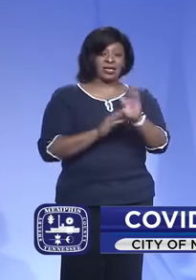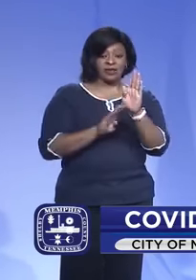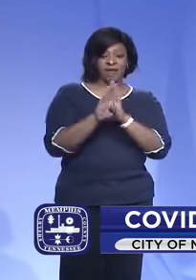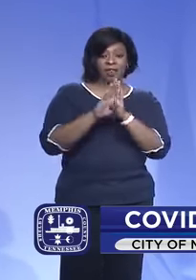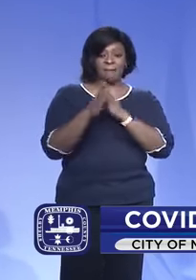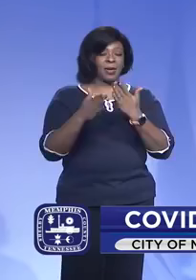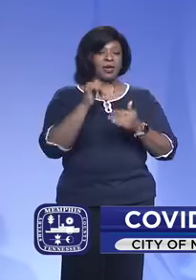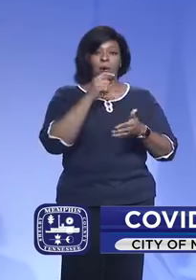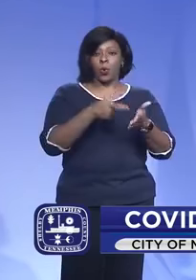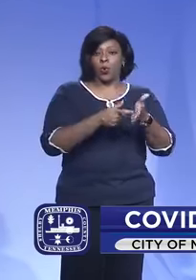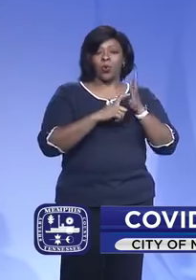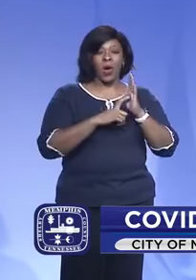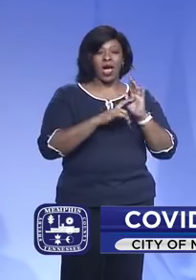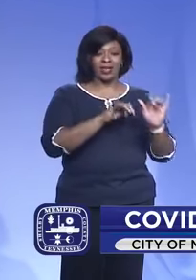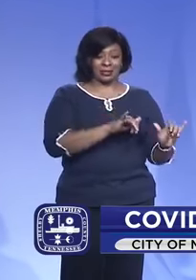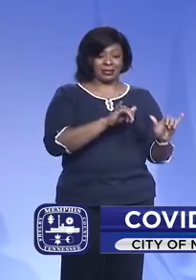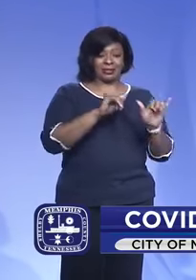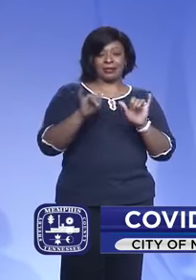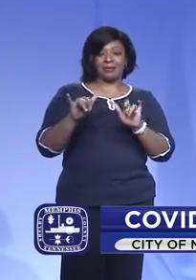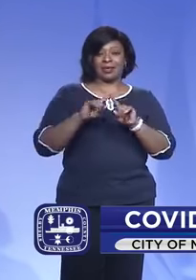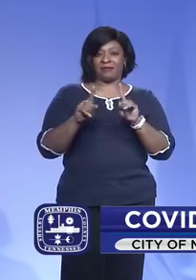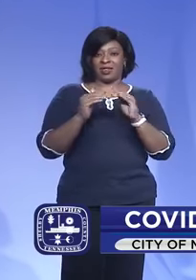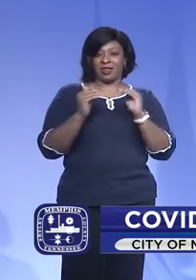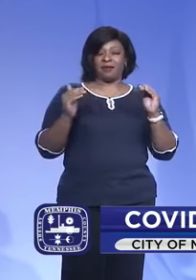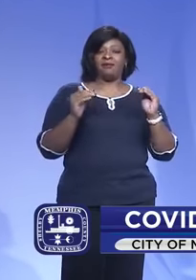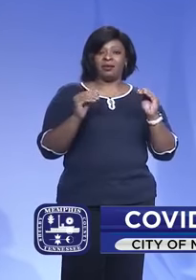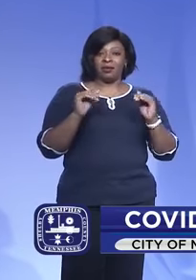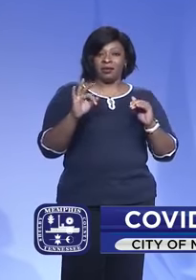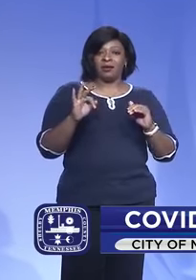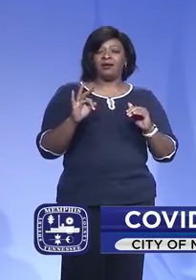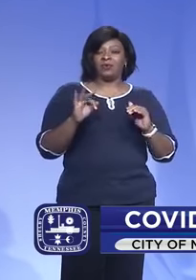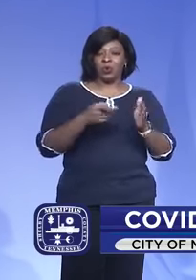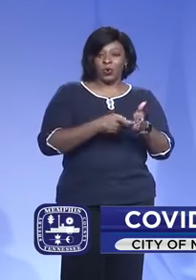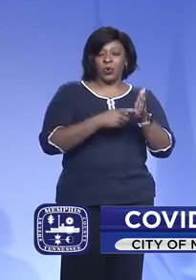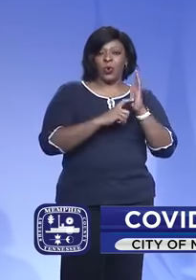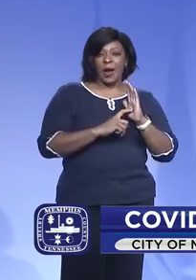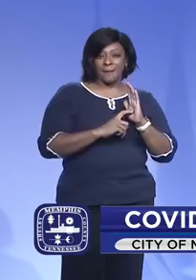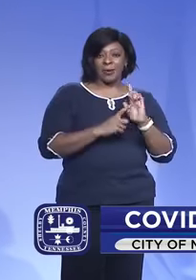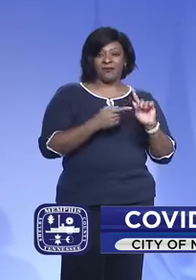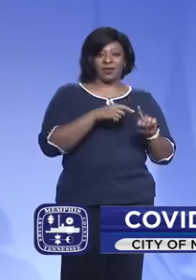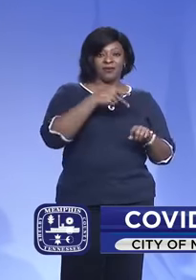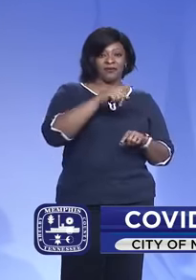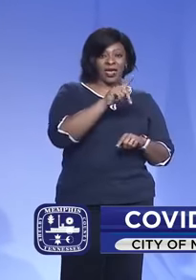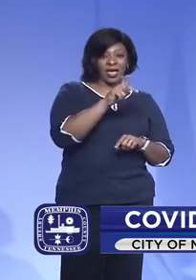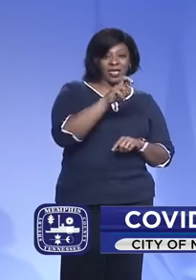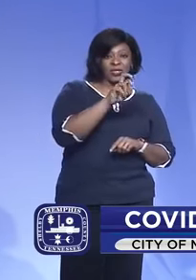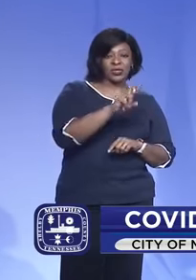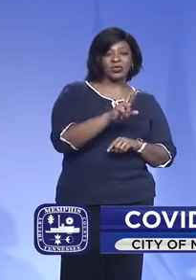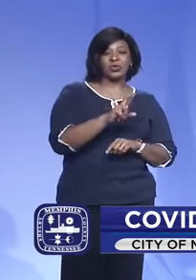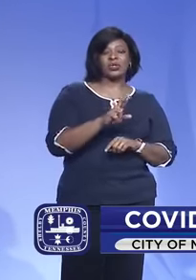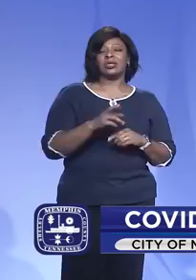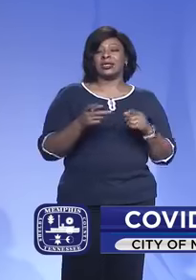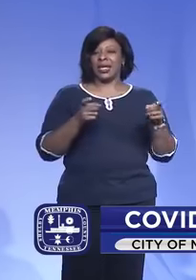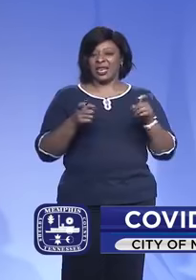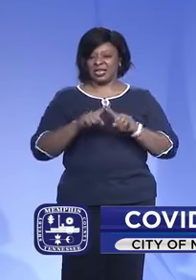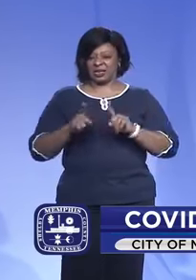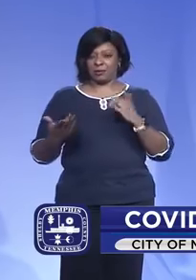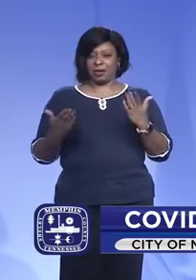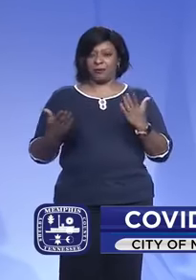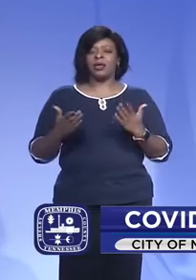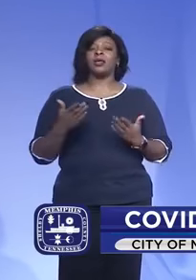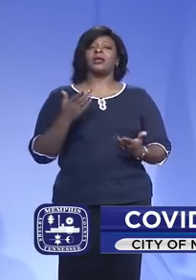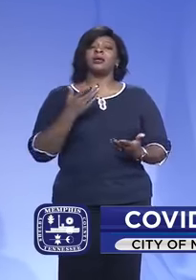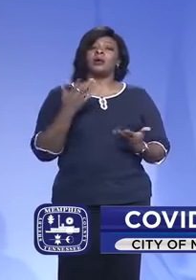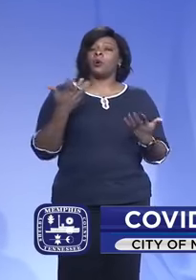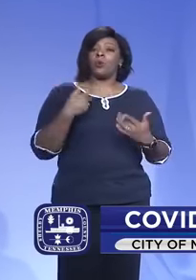not have the same level of requirements to handle the vaccine. But what we would